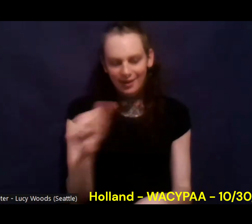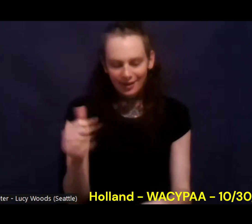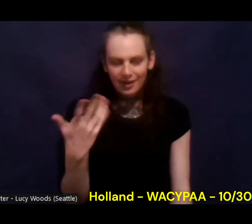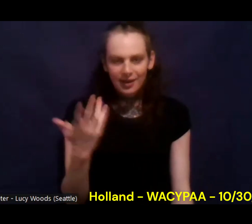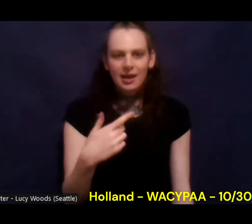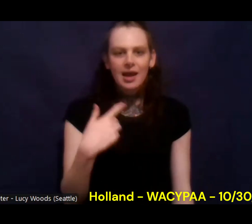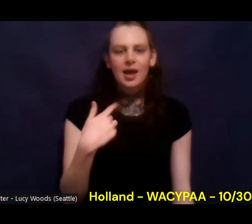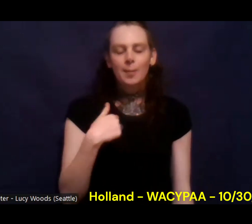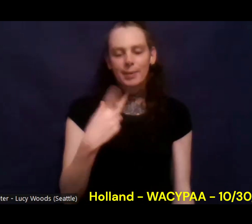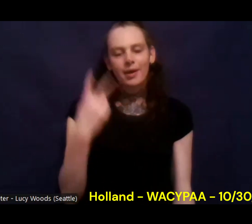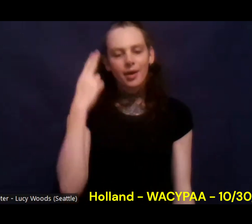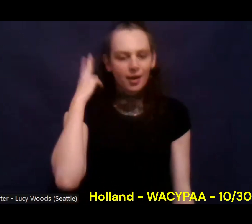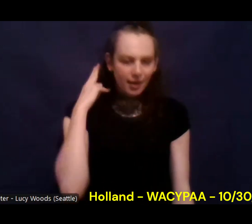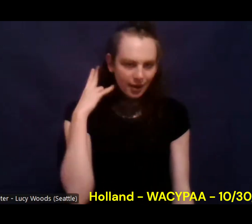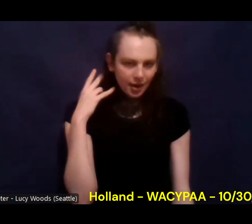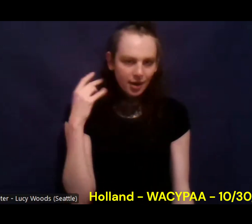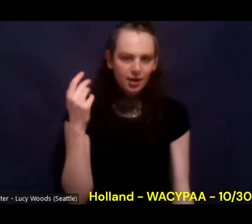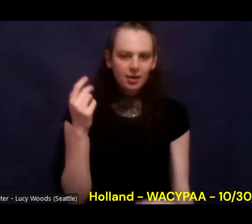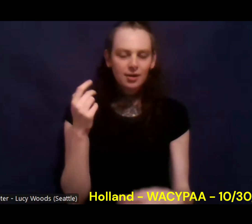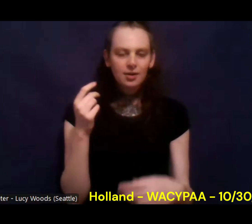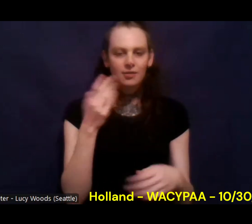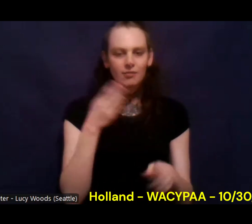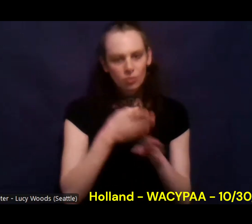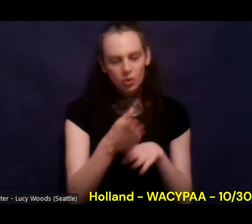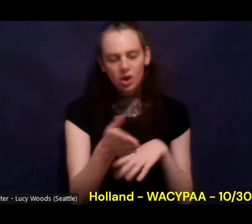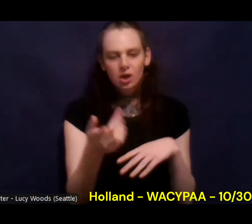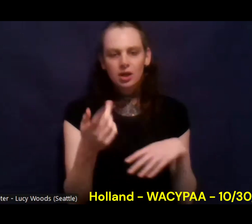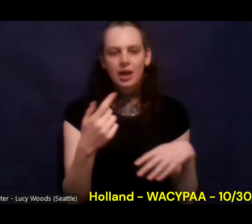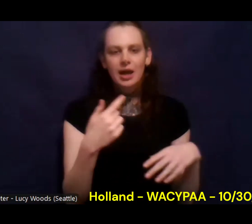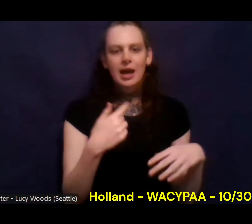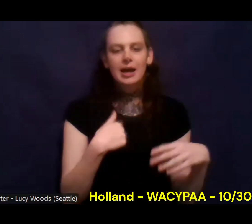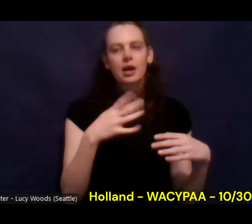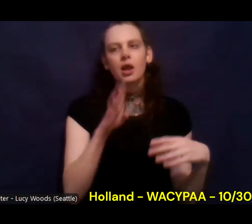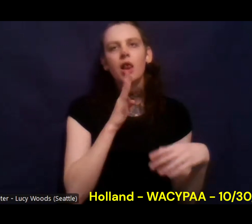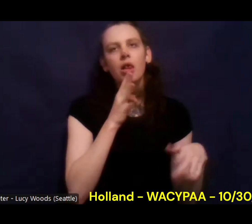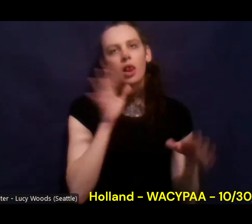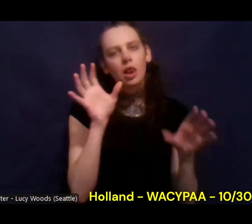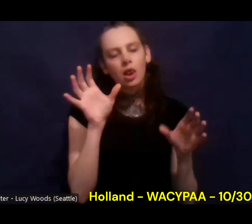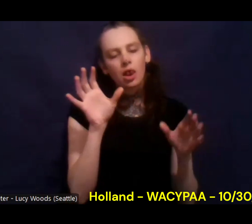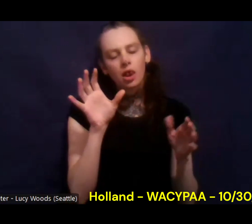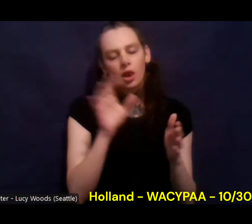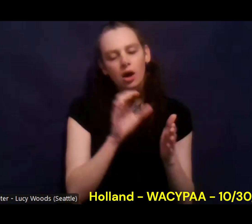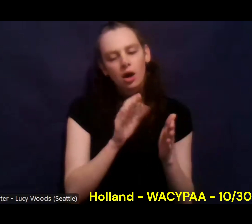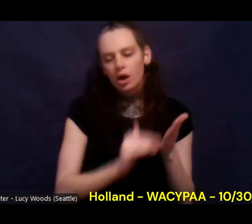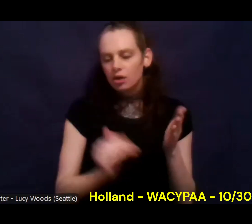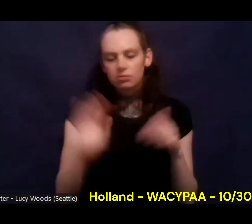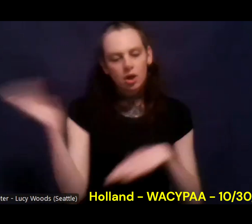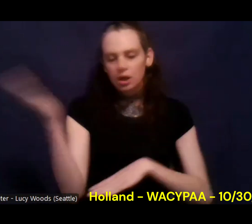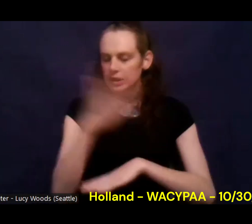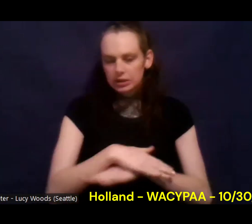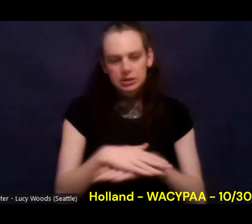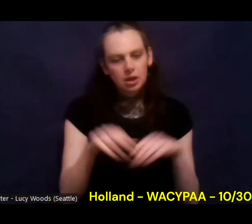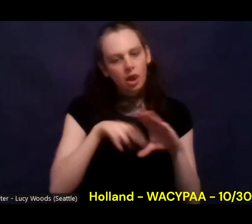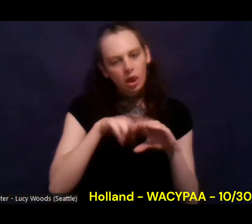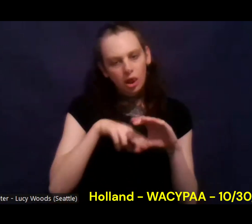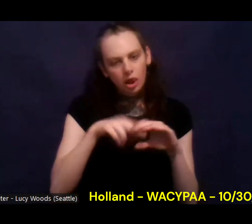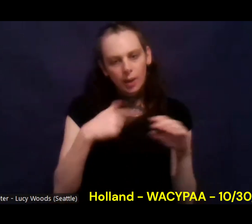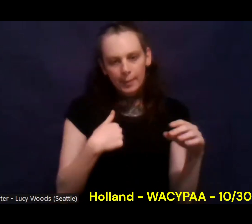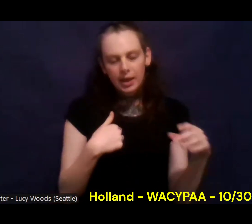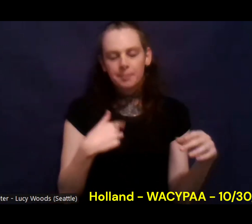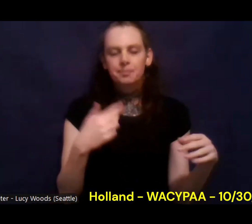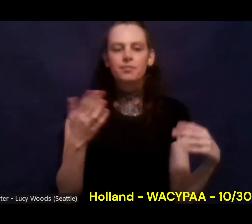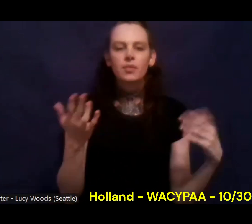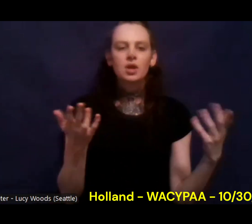all day. So like the last thing I really want to do is like talk. But I'll say any opportunity to say yes to